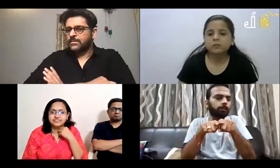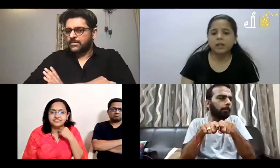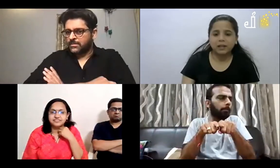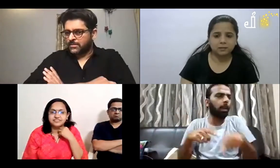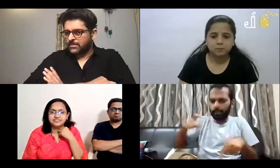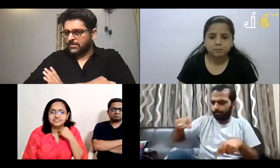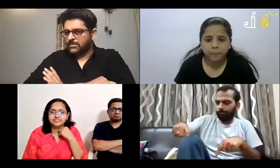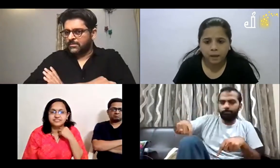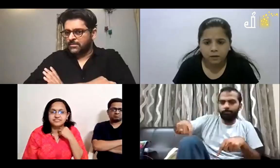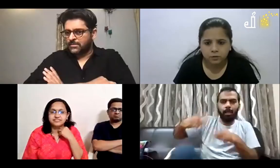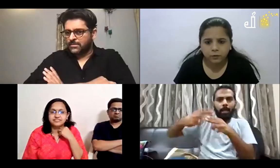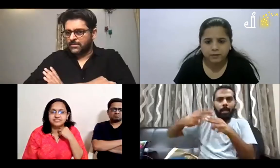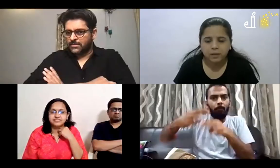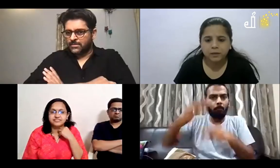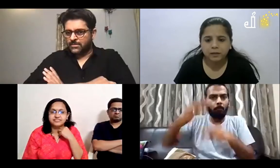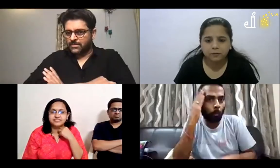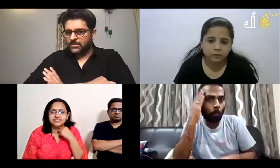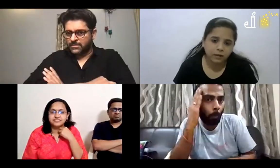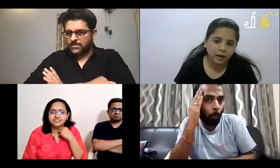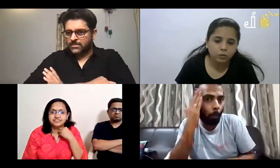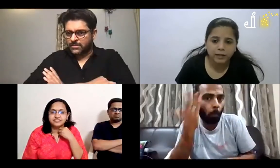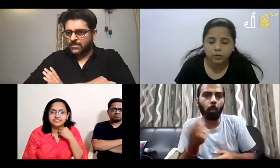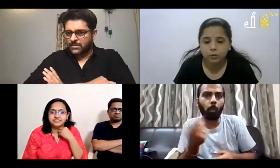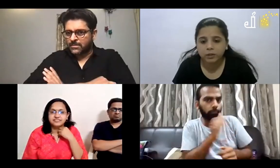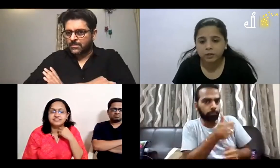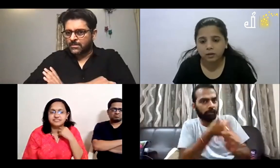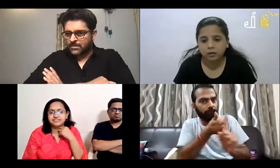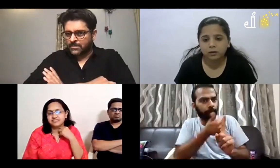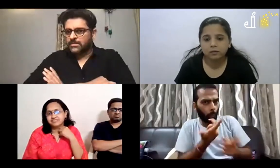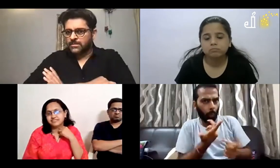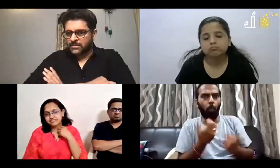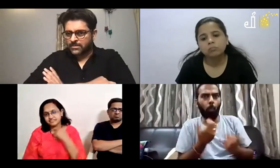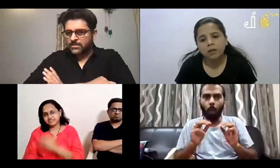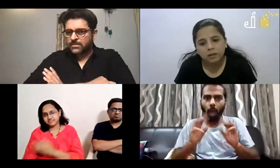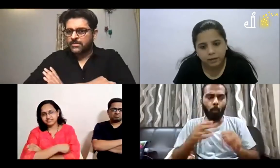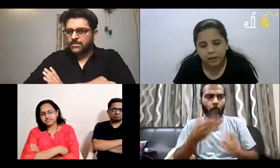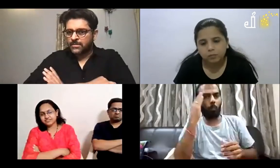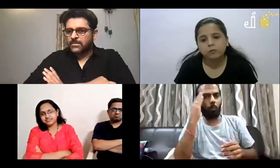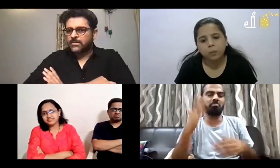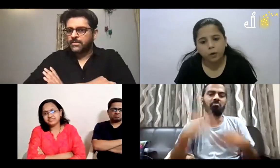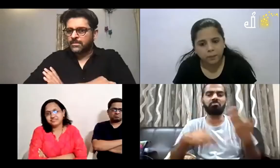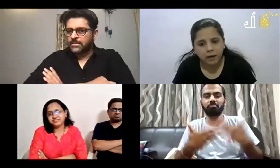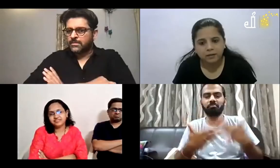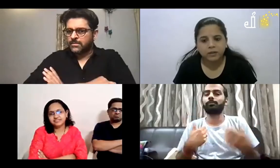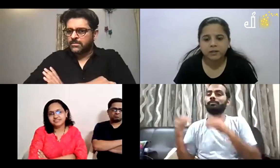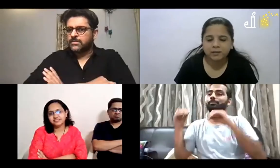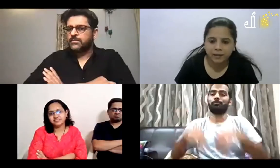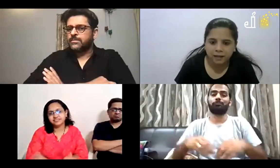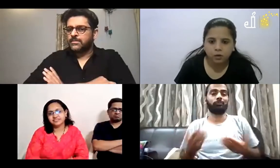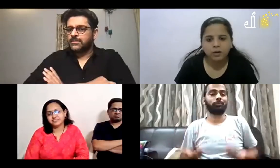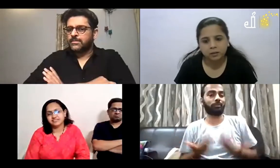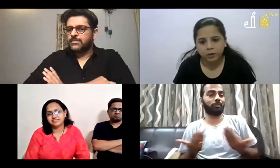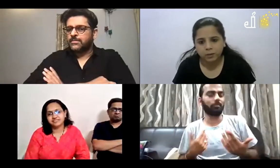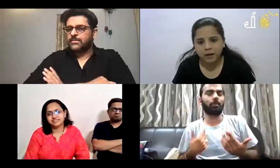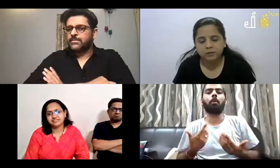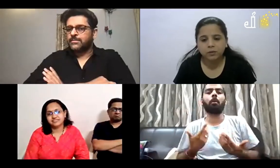a lot of things. So for example, if I would like to know the name of the body part, whether it's leg